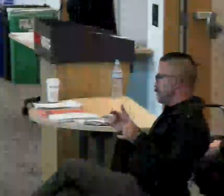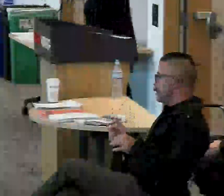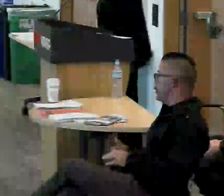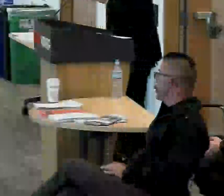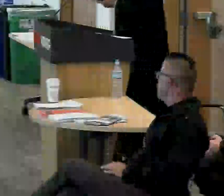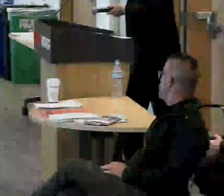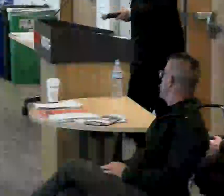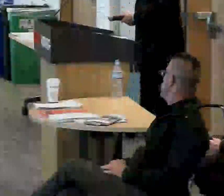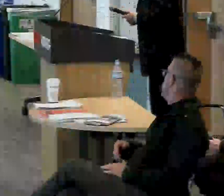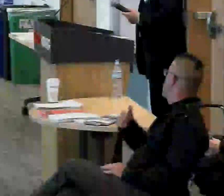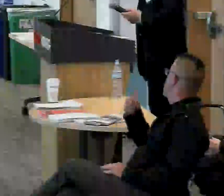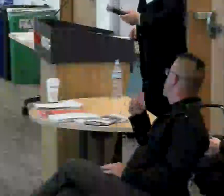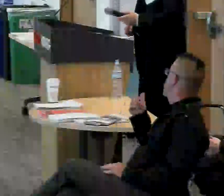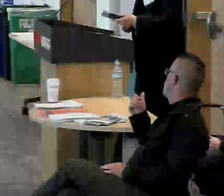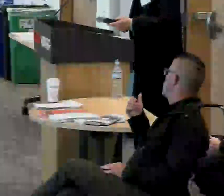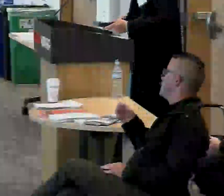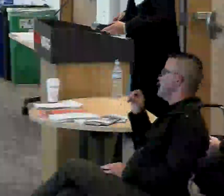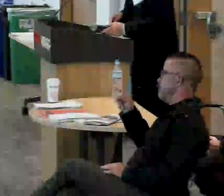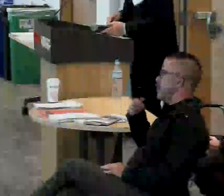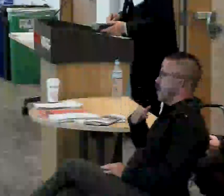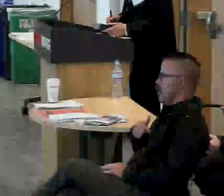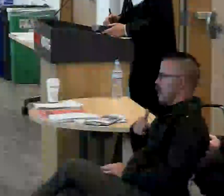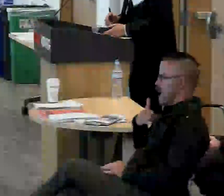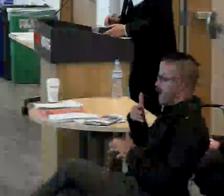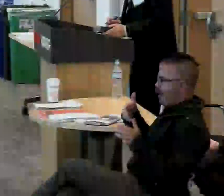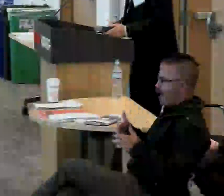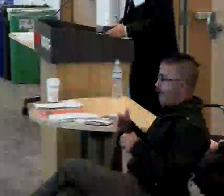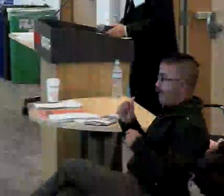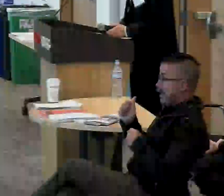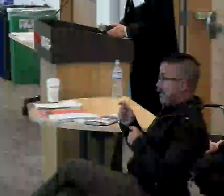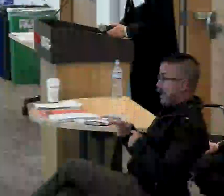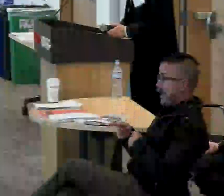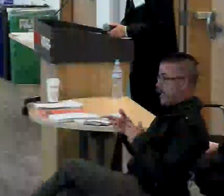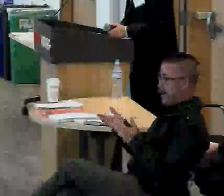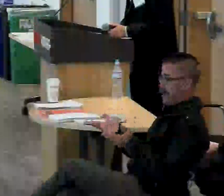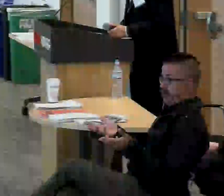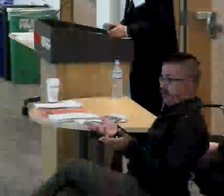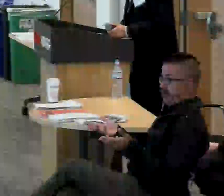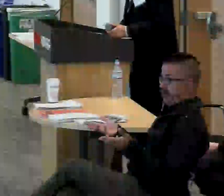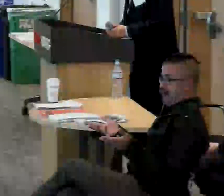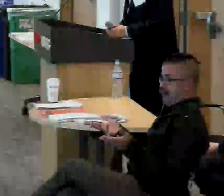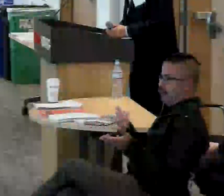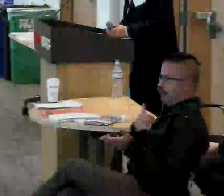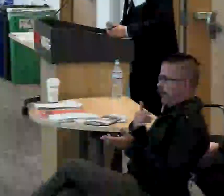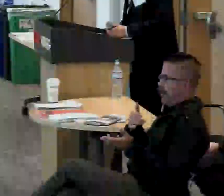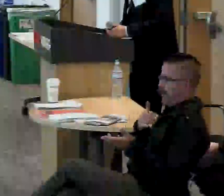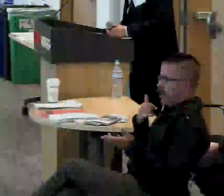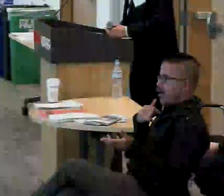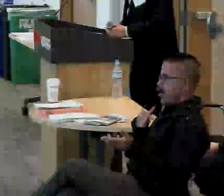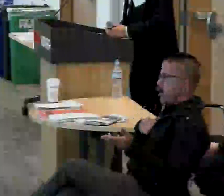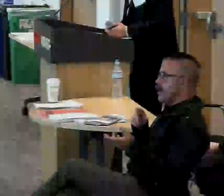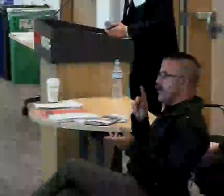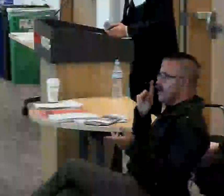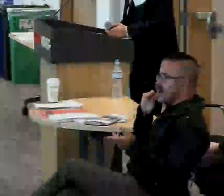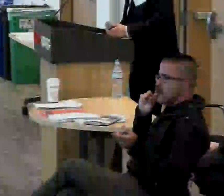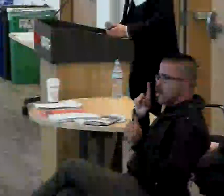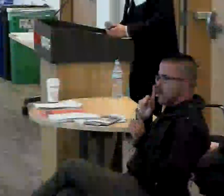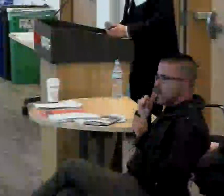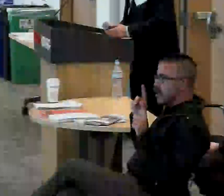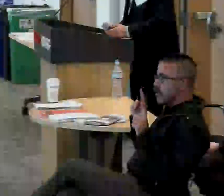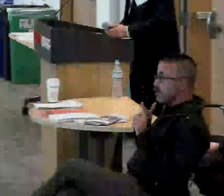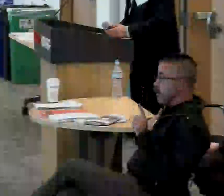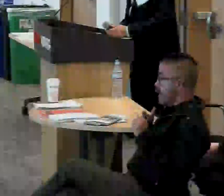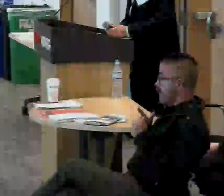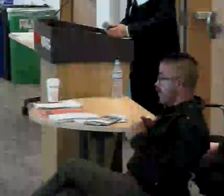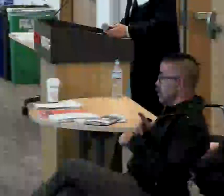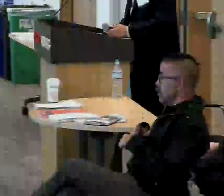So we have about 10 minutes left. I think we've had my first engagement